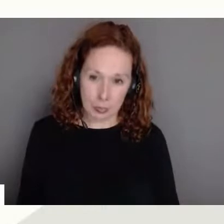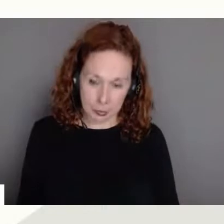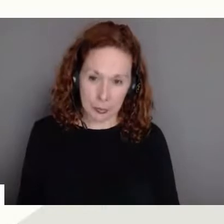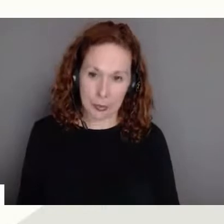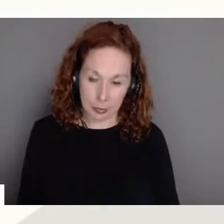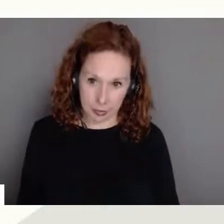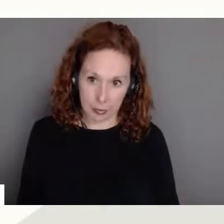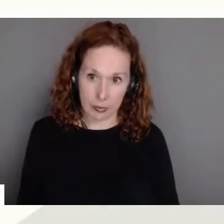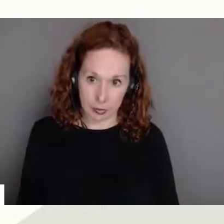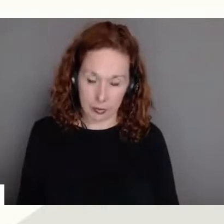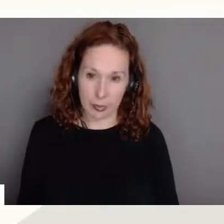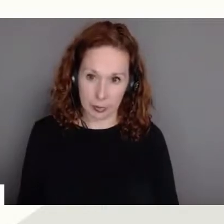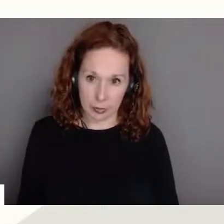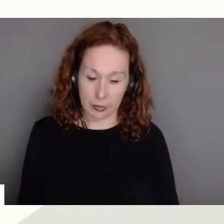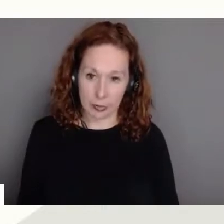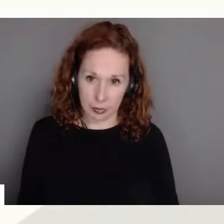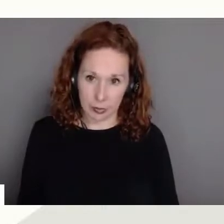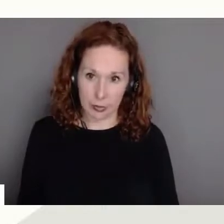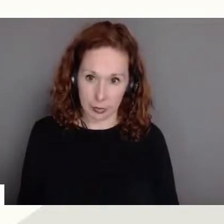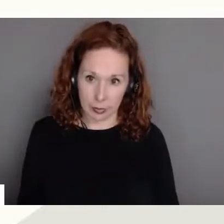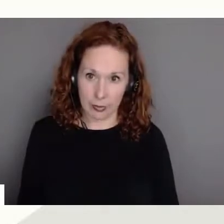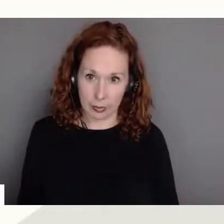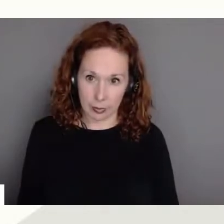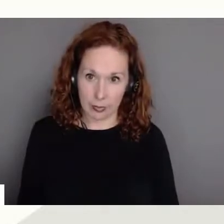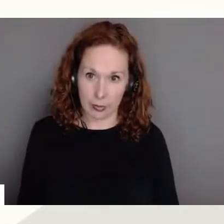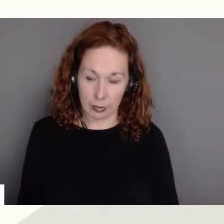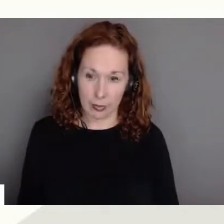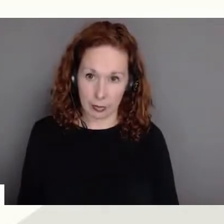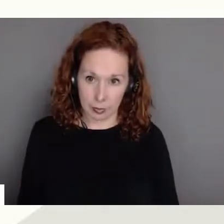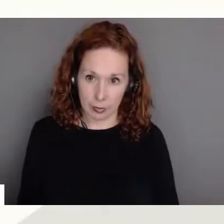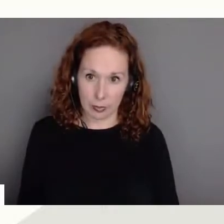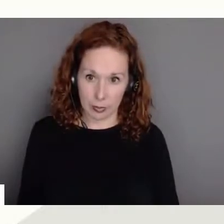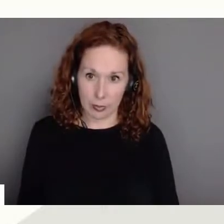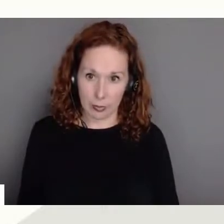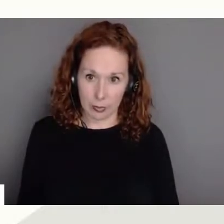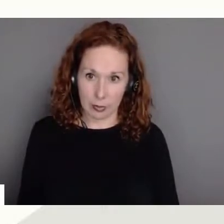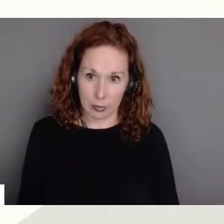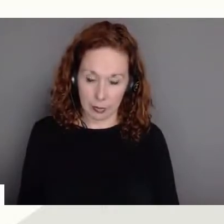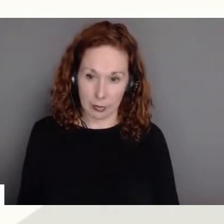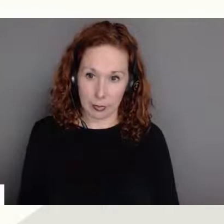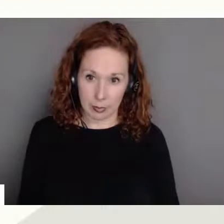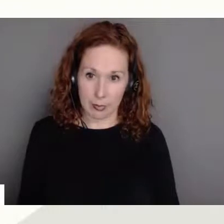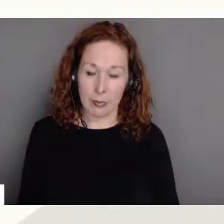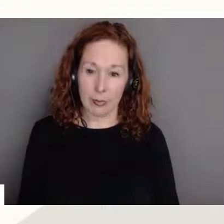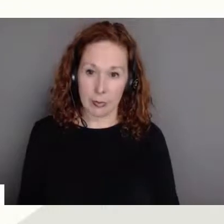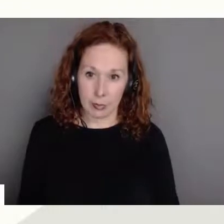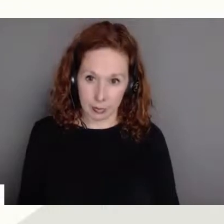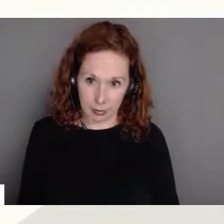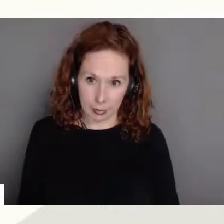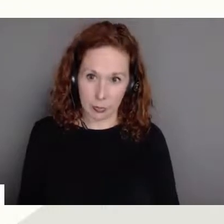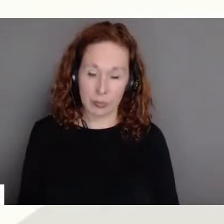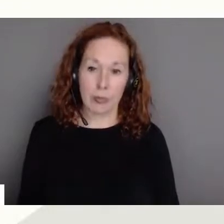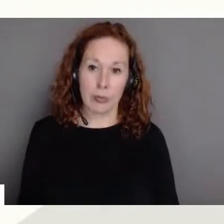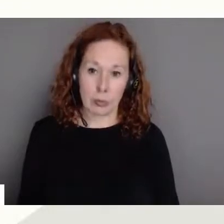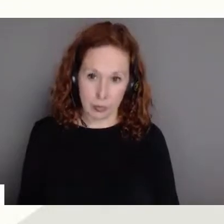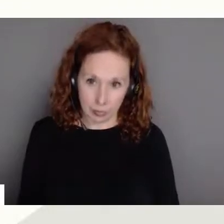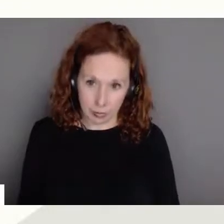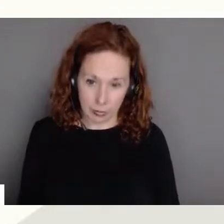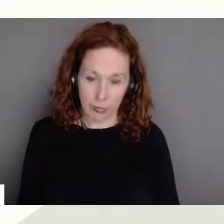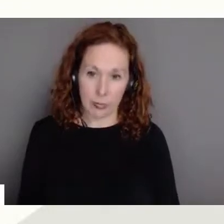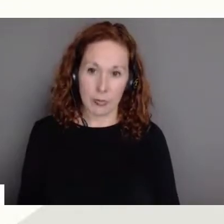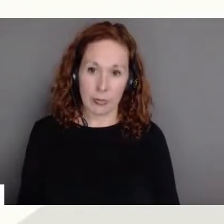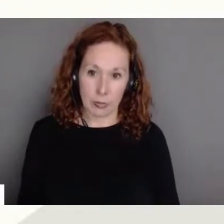And one of the stories you shared with me is interpreting a Black Lives Matter rally back during the heat of